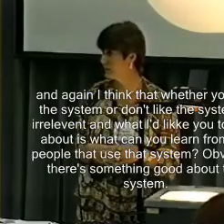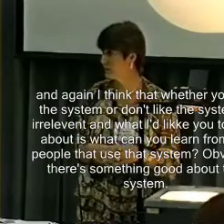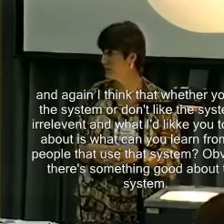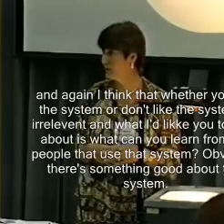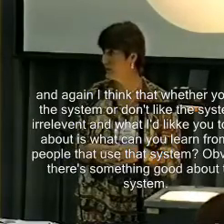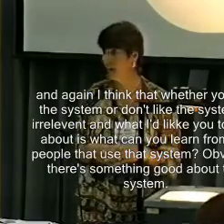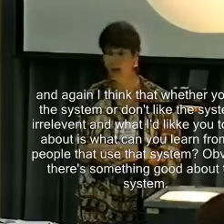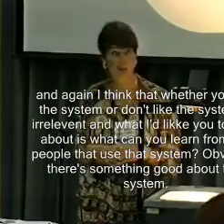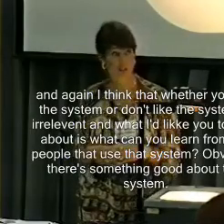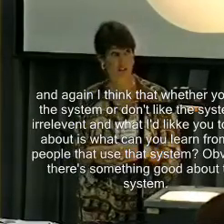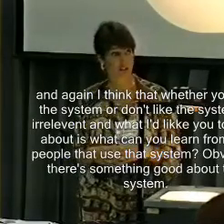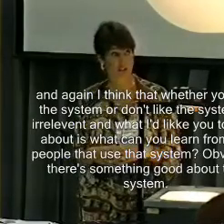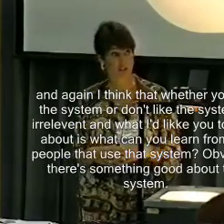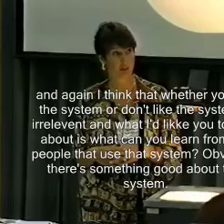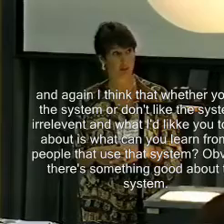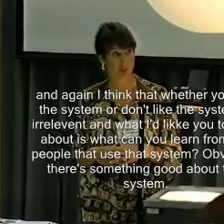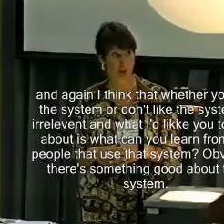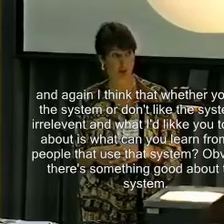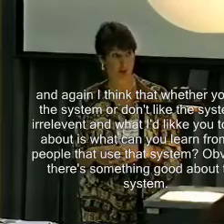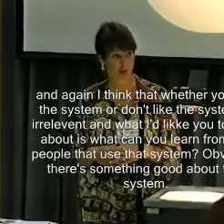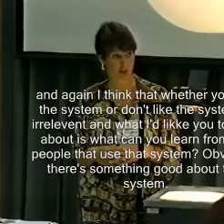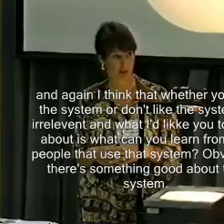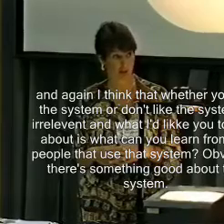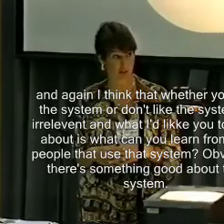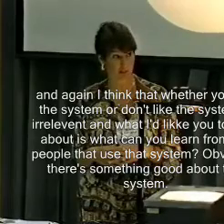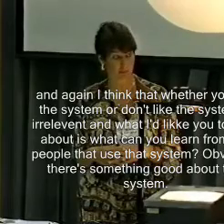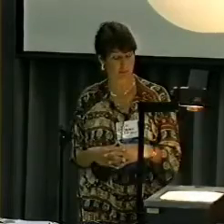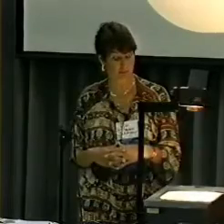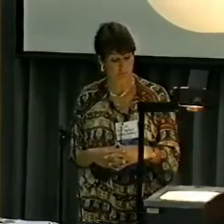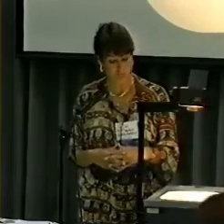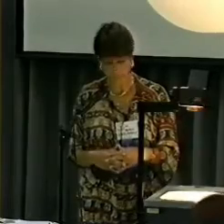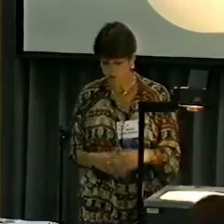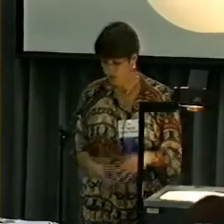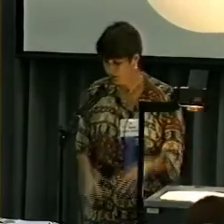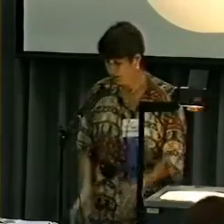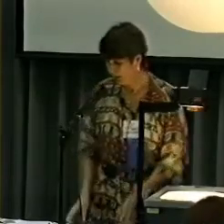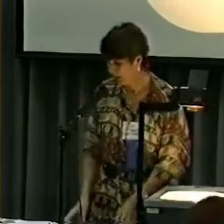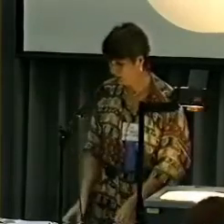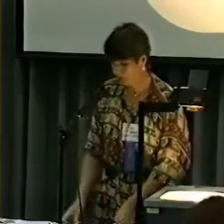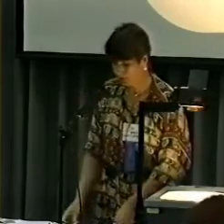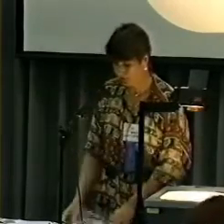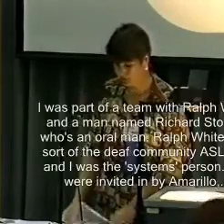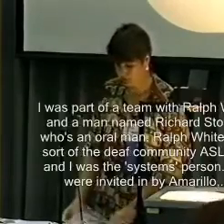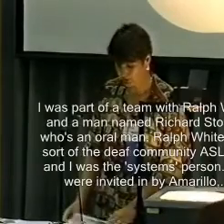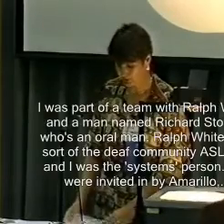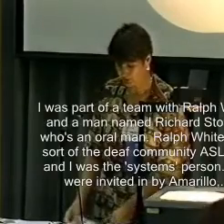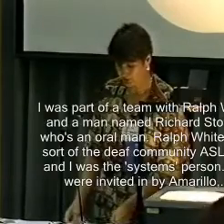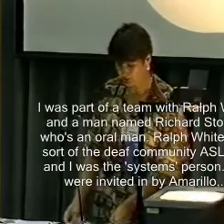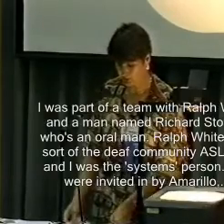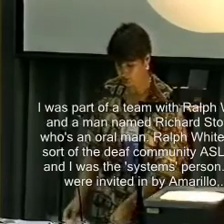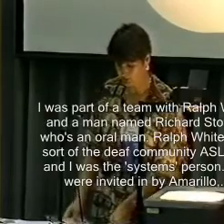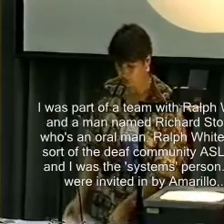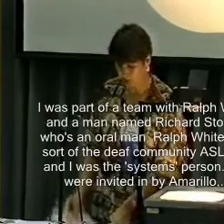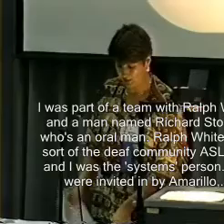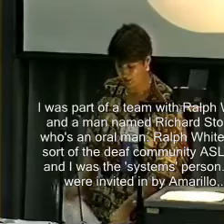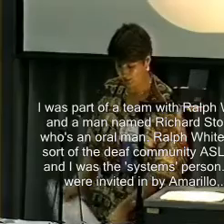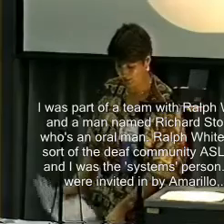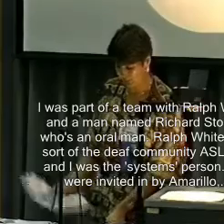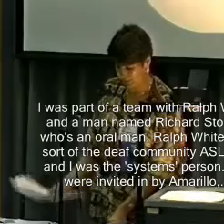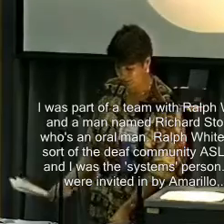system? Obviously, there's something good about that system. I was part of a team with Ralph White and a man named